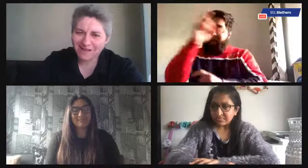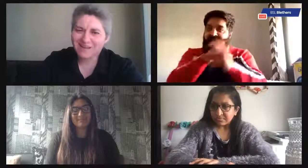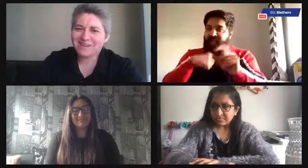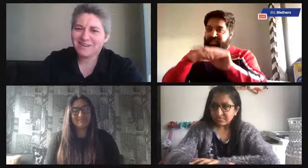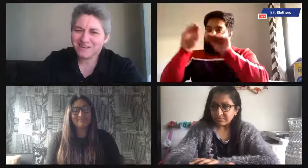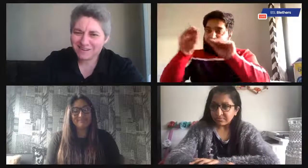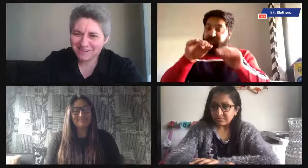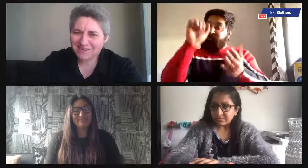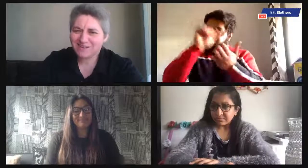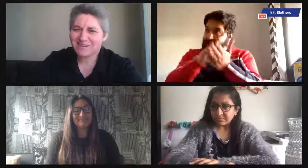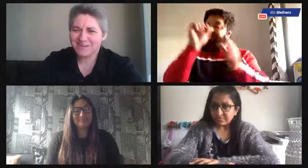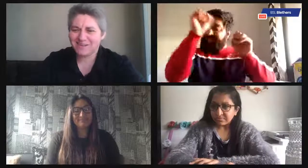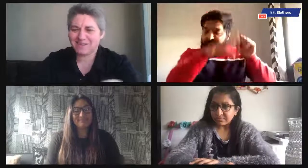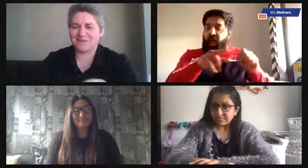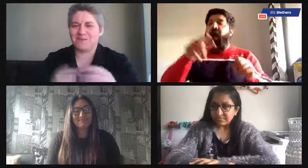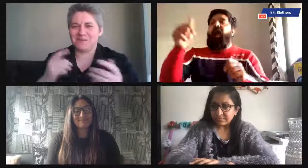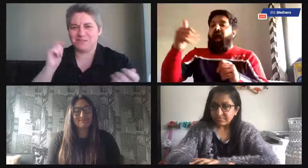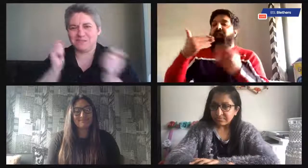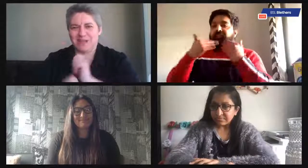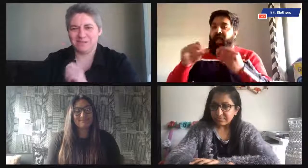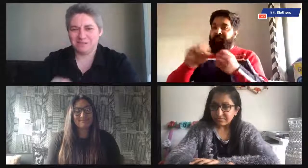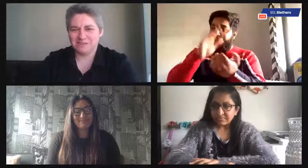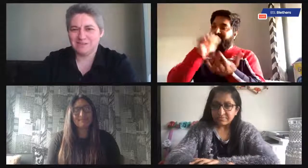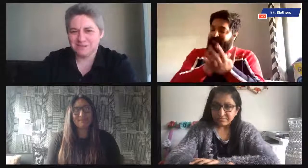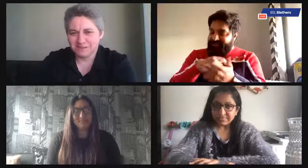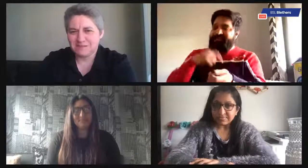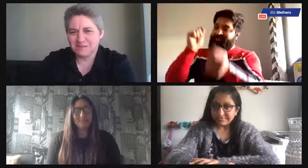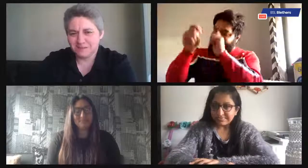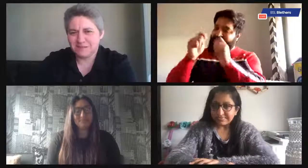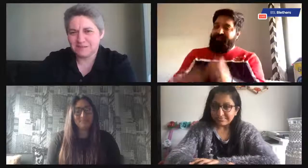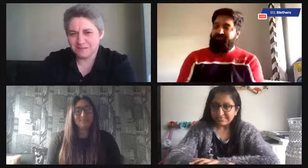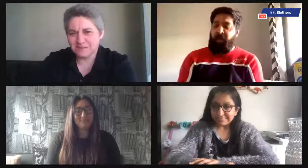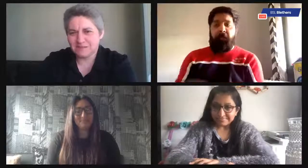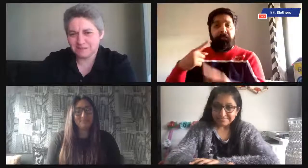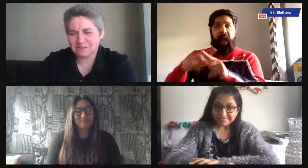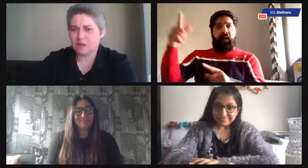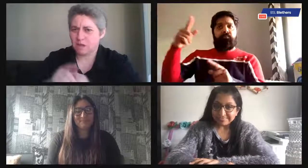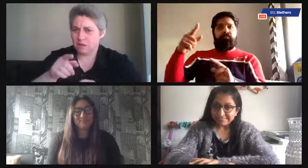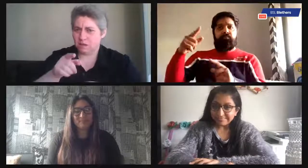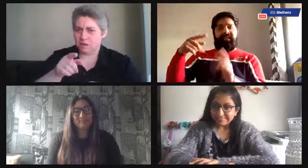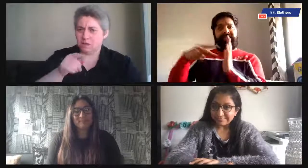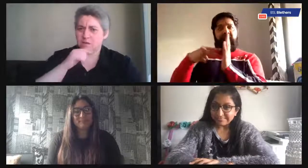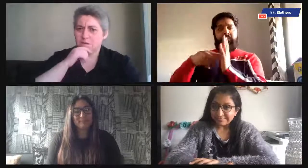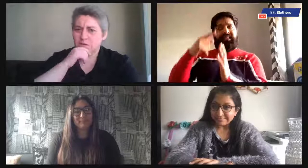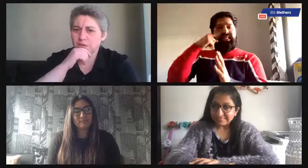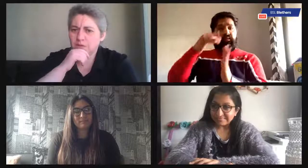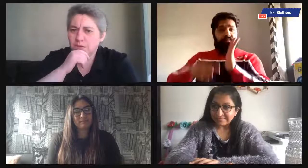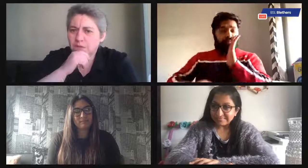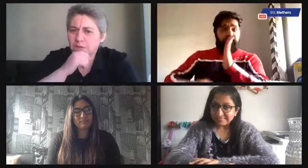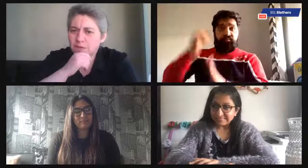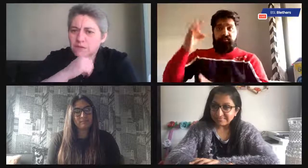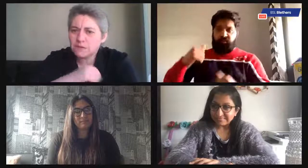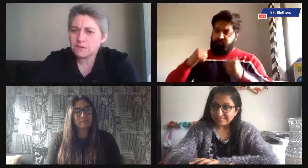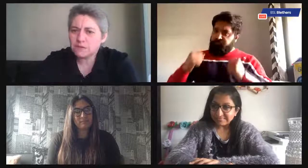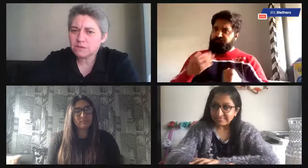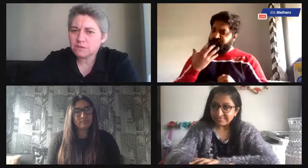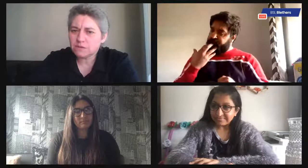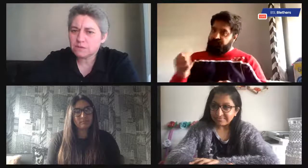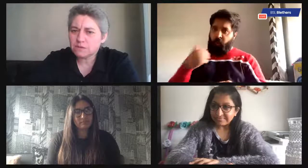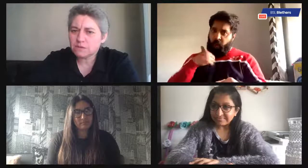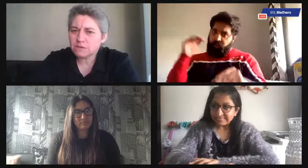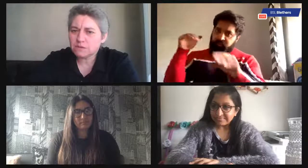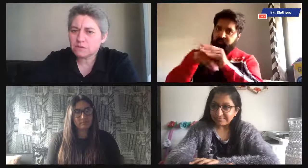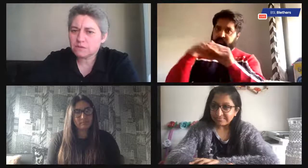to sometimes show me things so that I could understand the context of what they were saying, and then I would adapt the sign language.